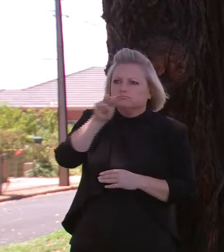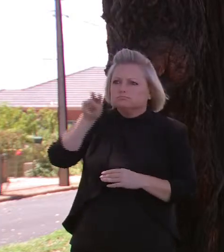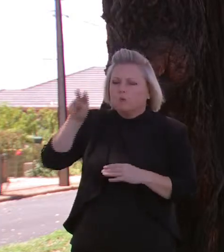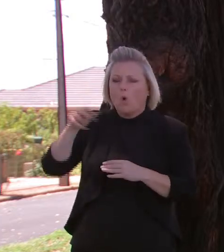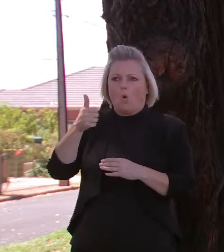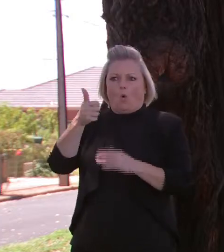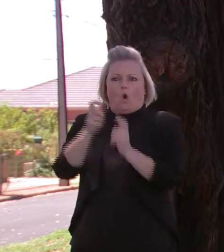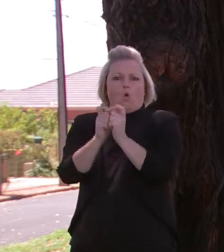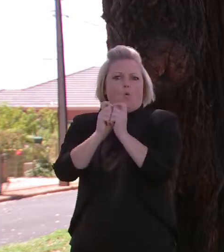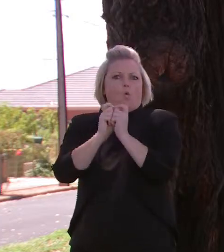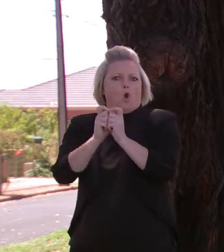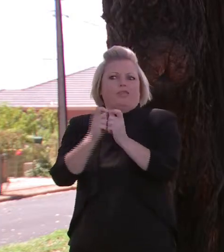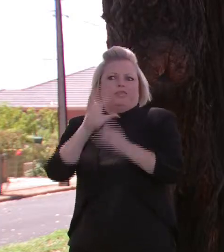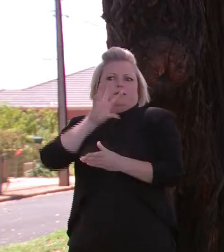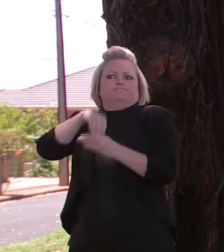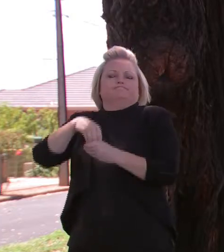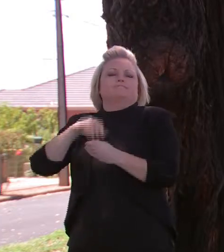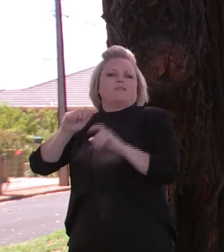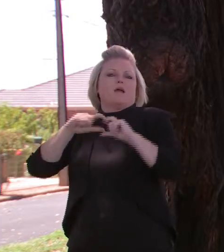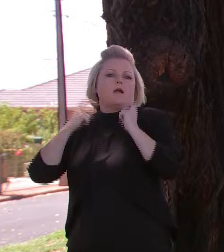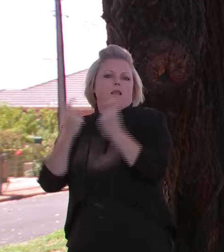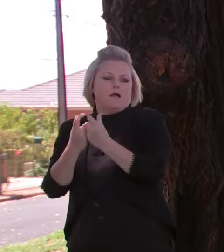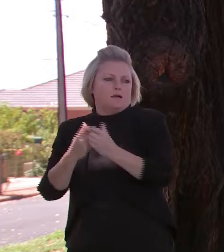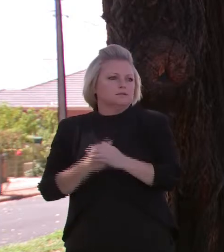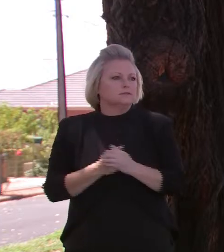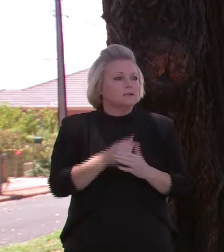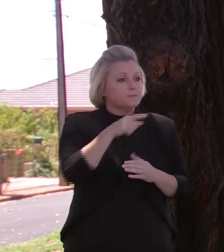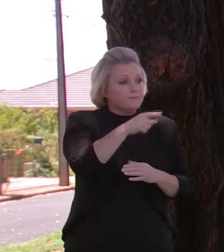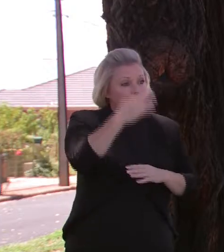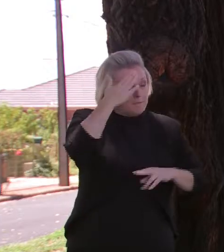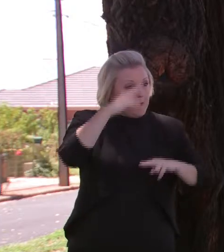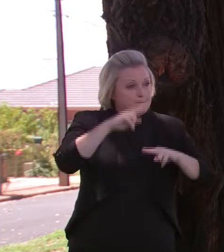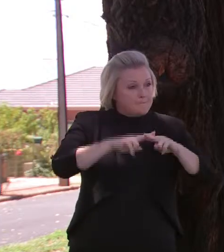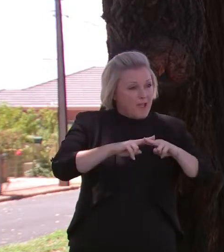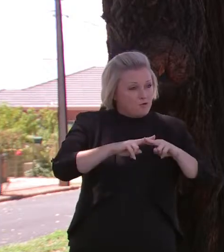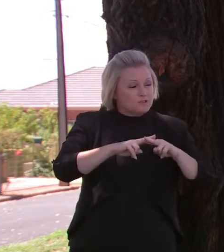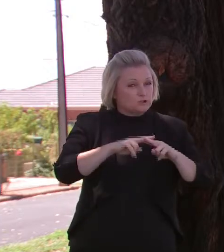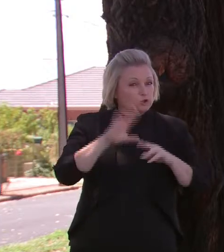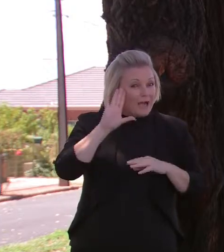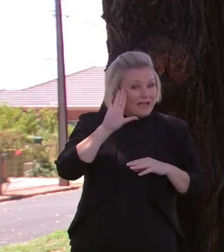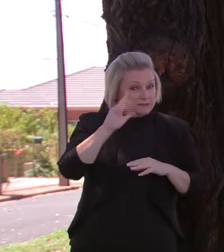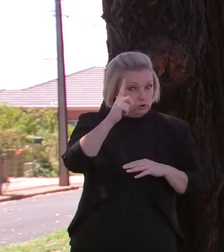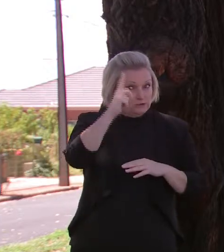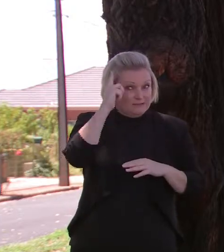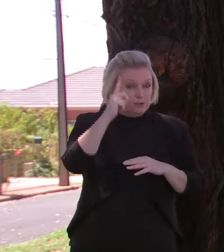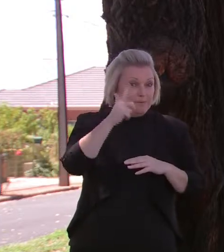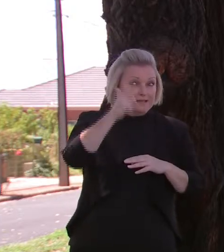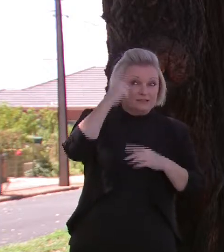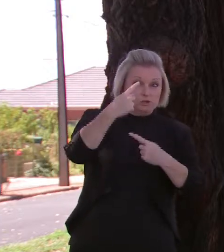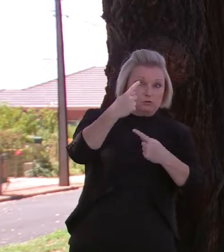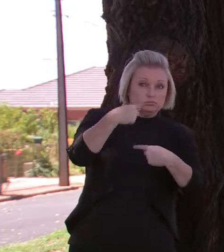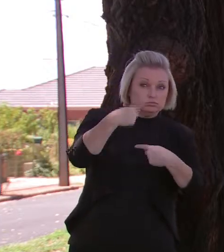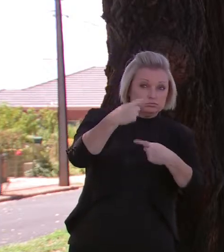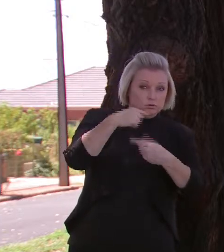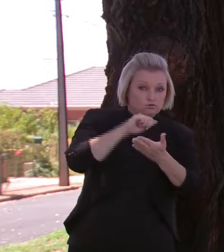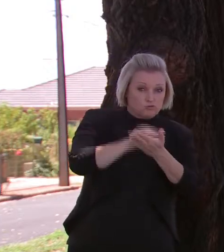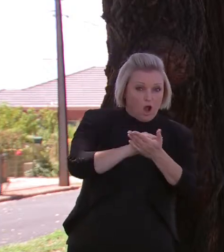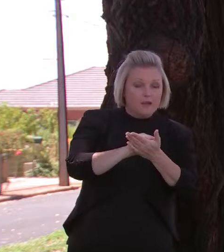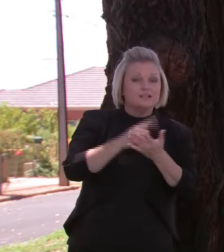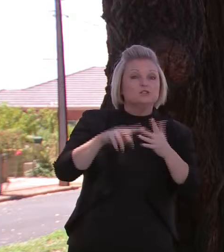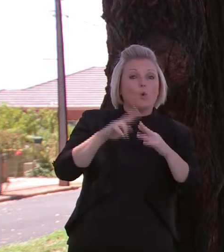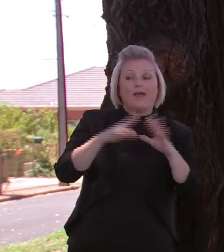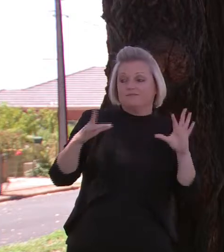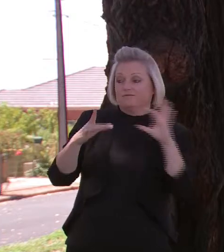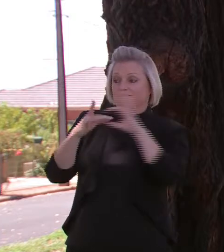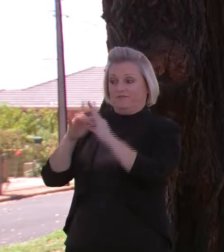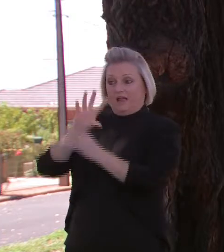doing directly from the school. But parents should take advice from the teacher, so if it's a year level that is already online learning, they should be using